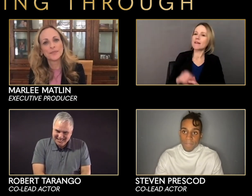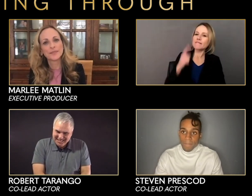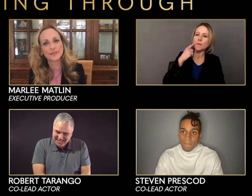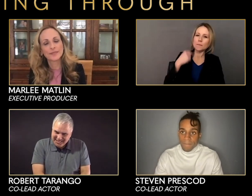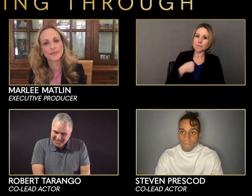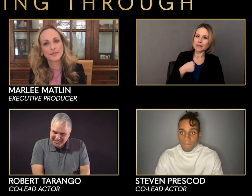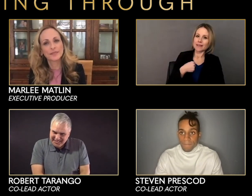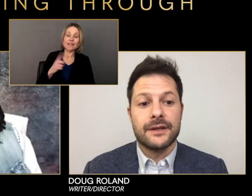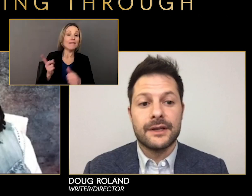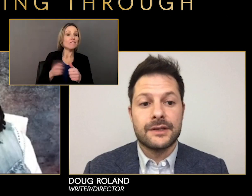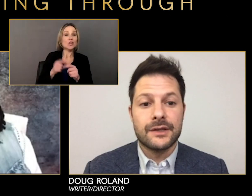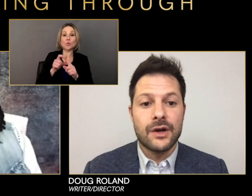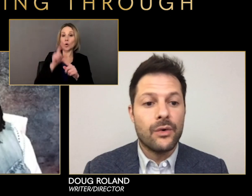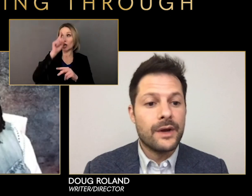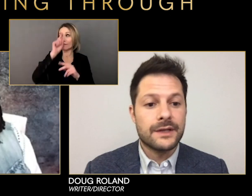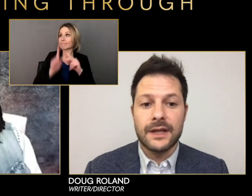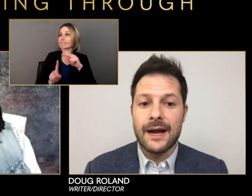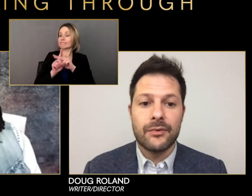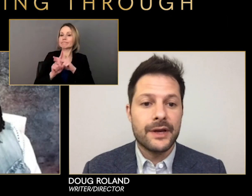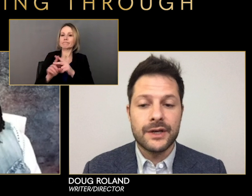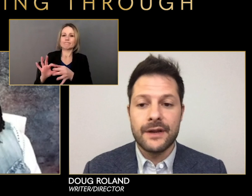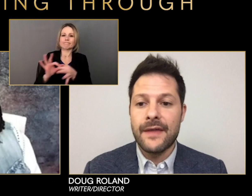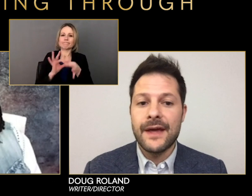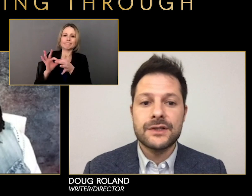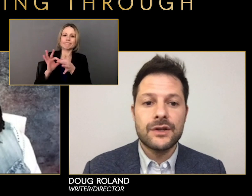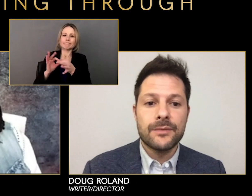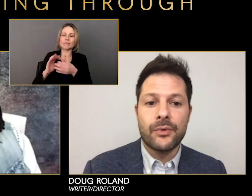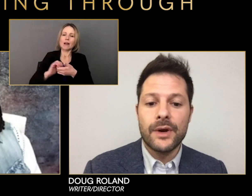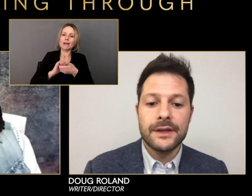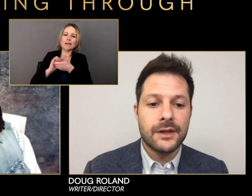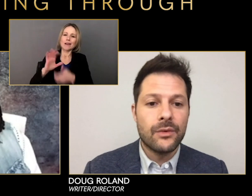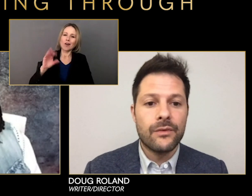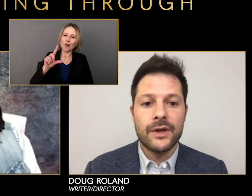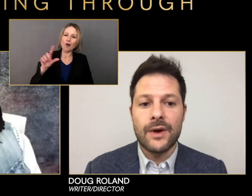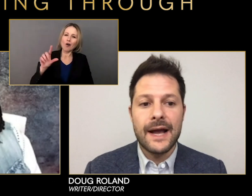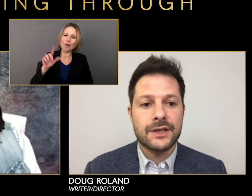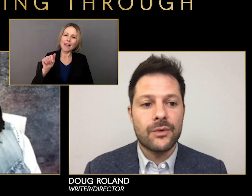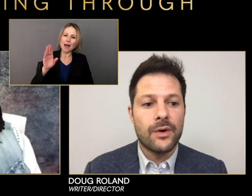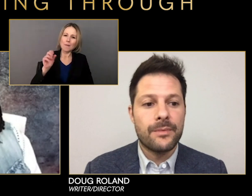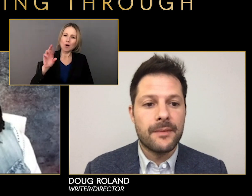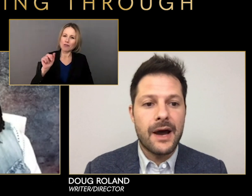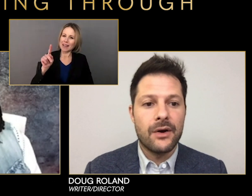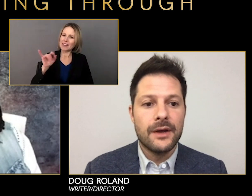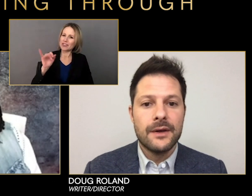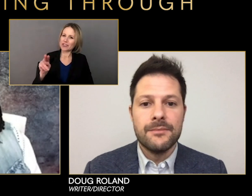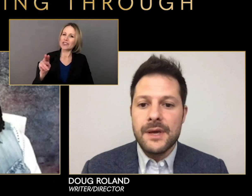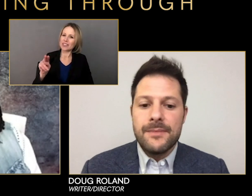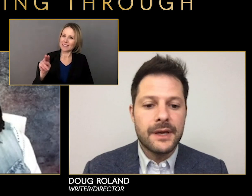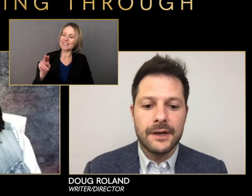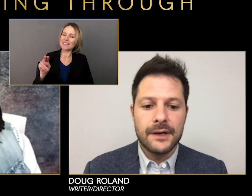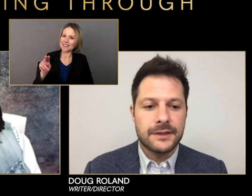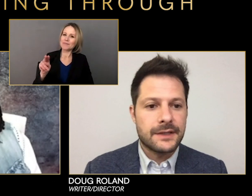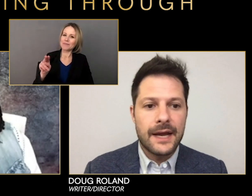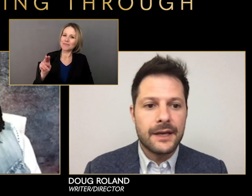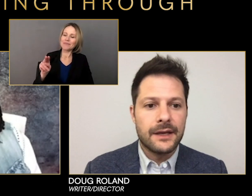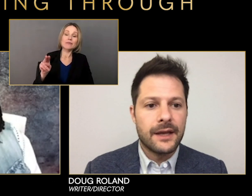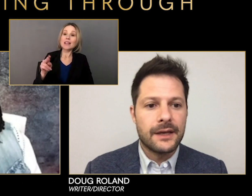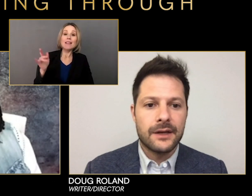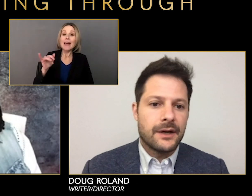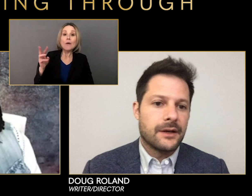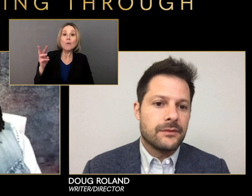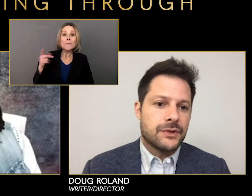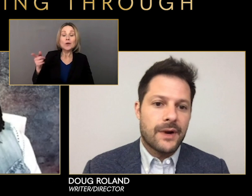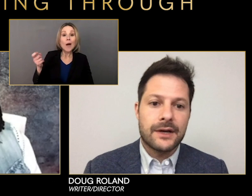mind is collaboration. It's always a collaboration, and that's to your point. You know, what you were asking Whoopi about me being a sighted